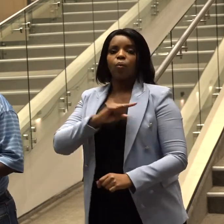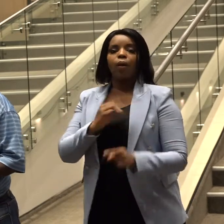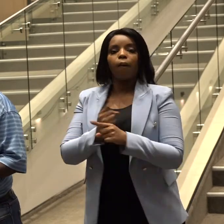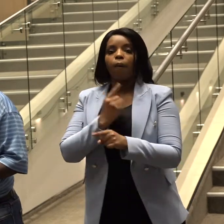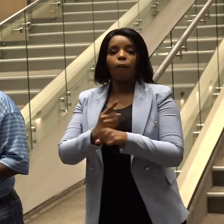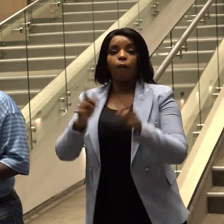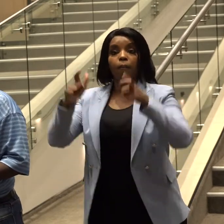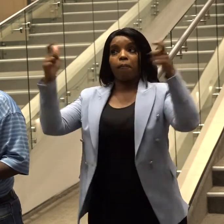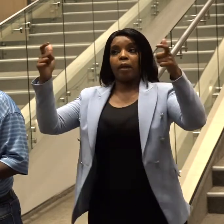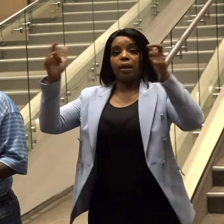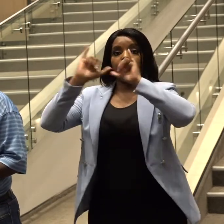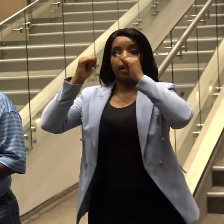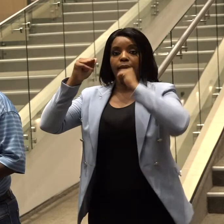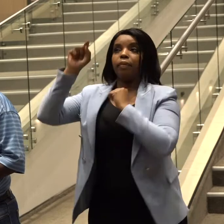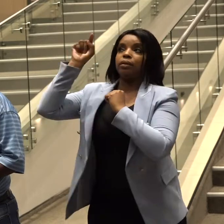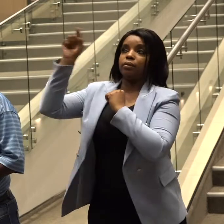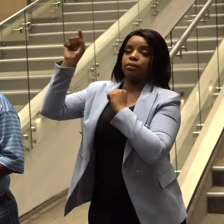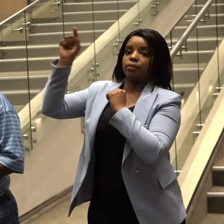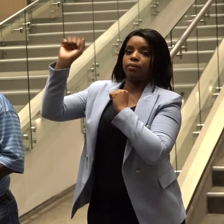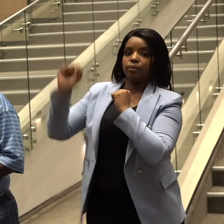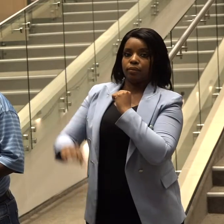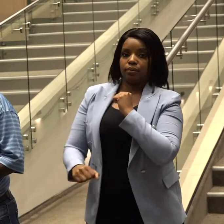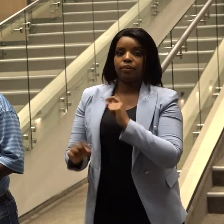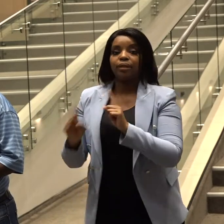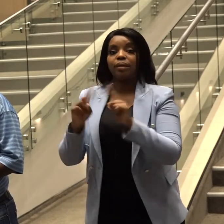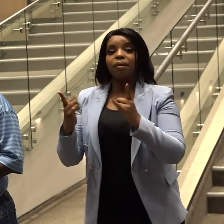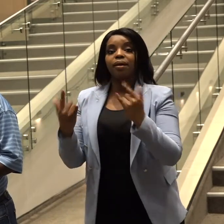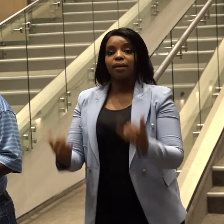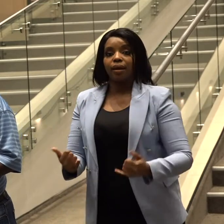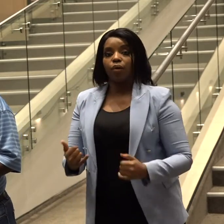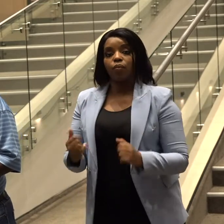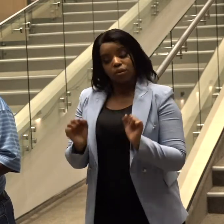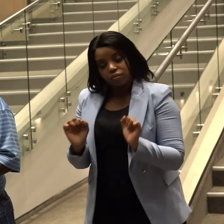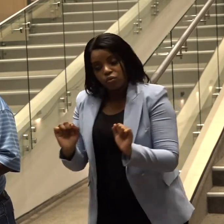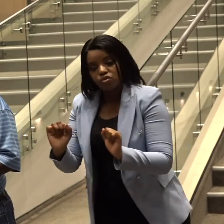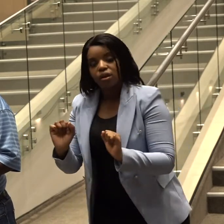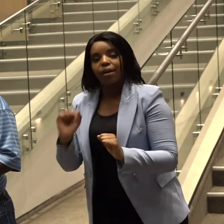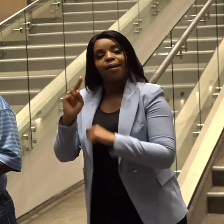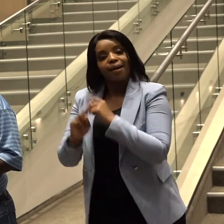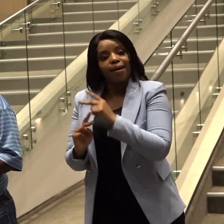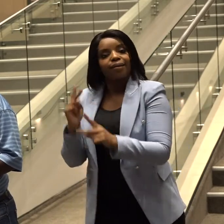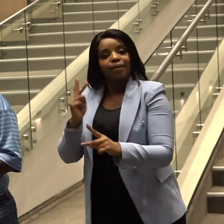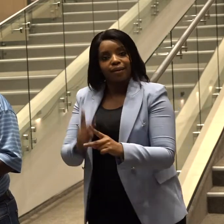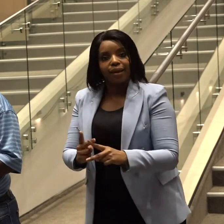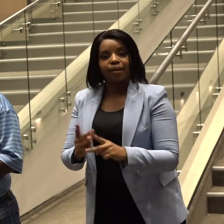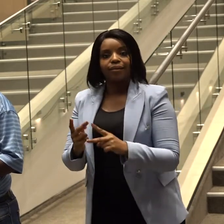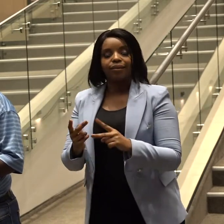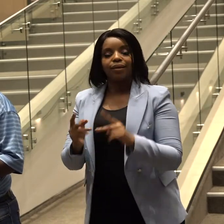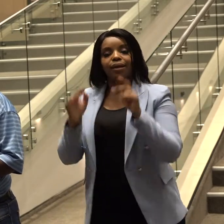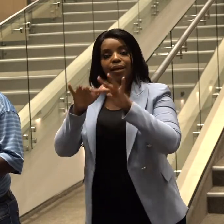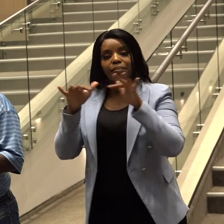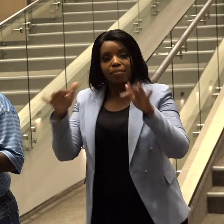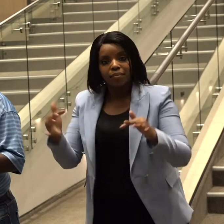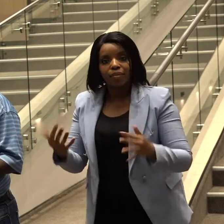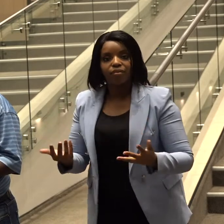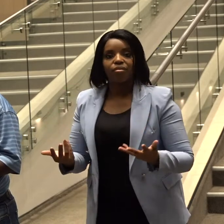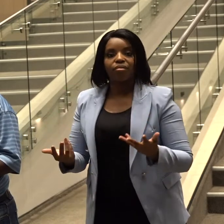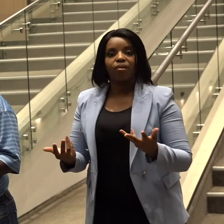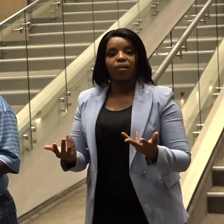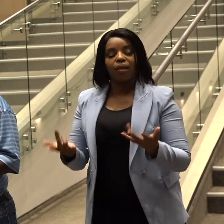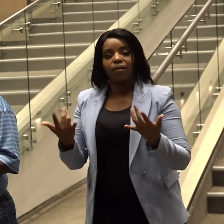and of which this is is pushing okay the people to be